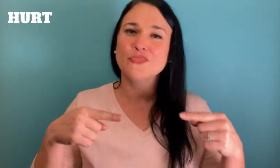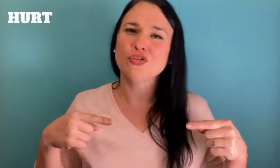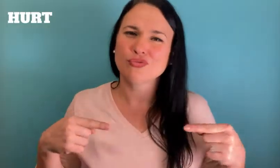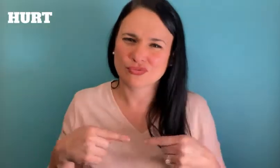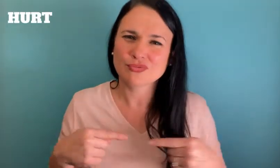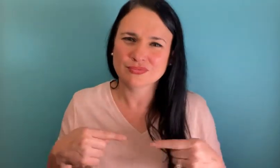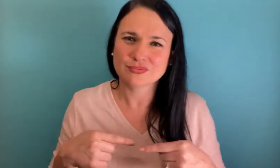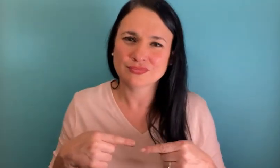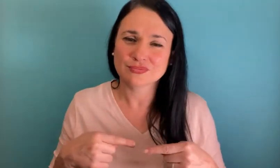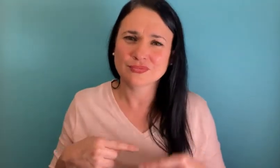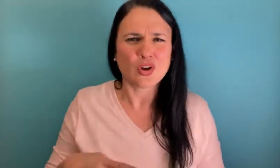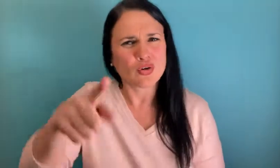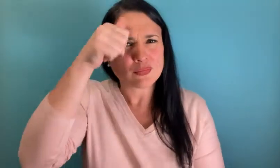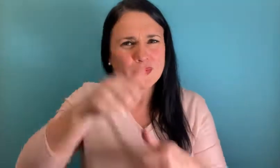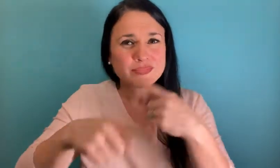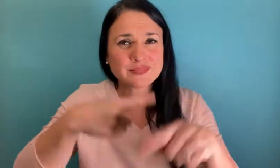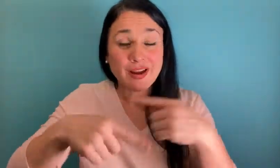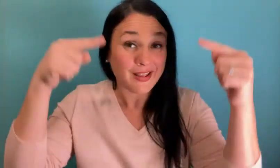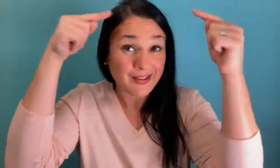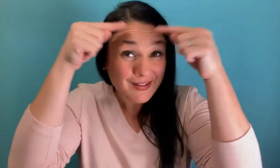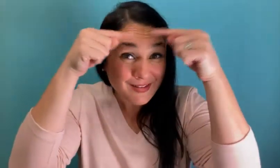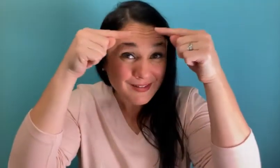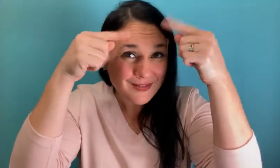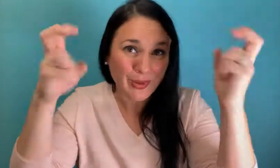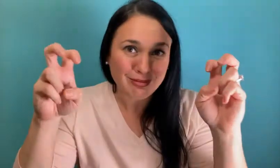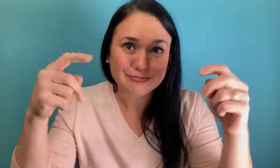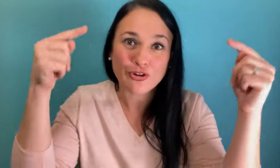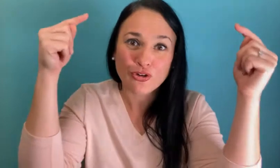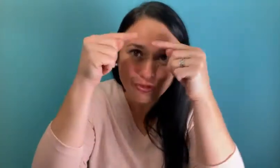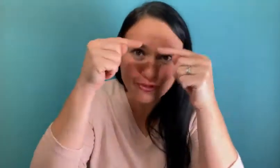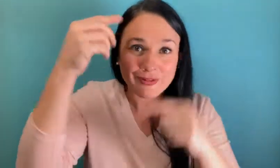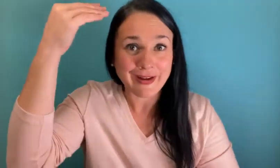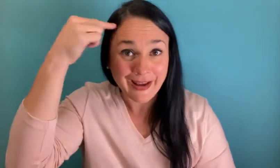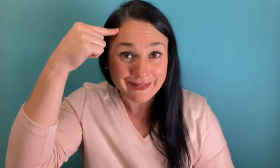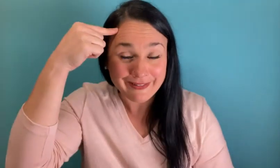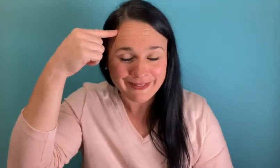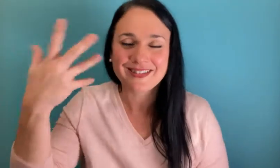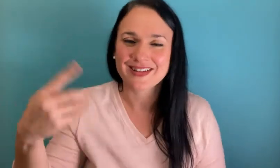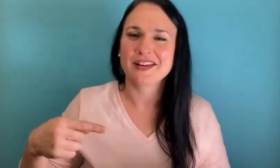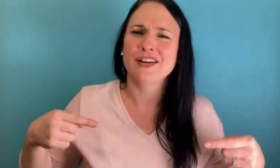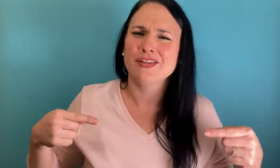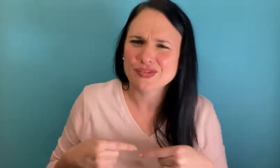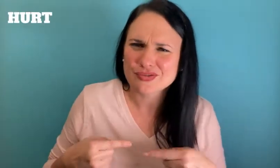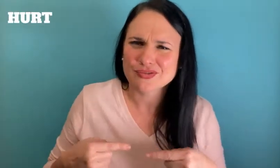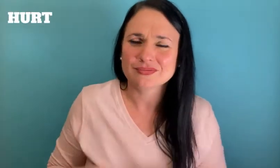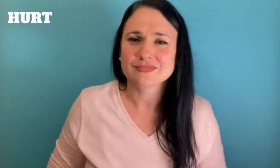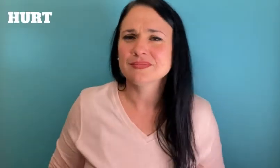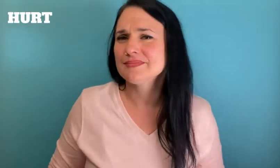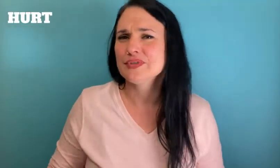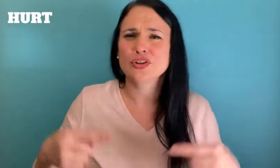Hurt. You remember the sign headache, right? Well, that's a hurt on your head. So hurt is just a general